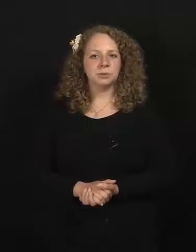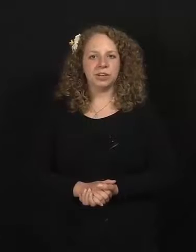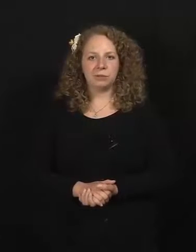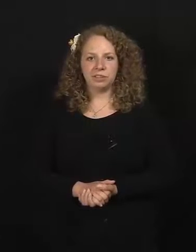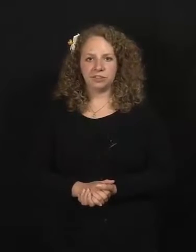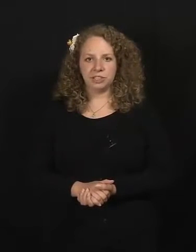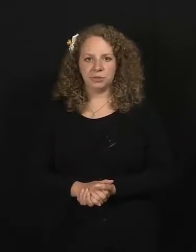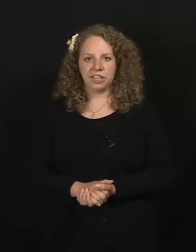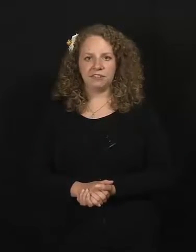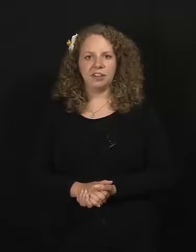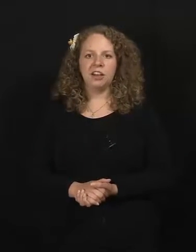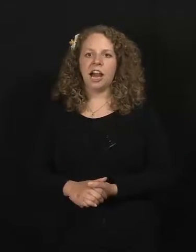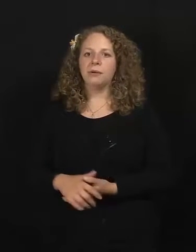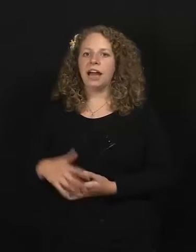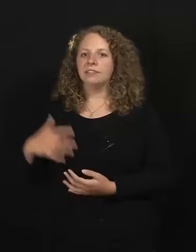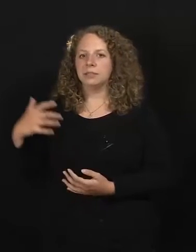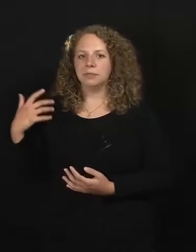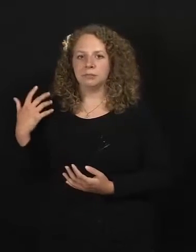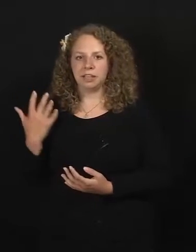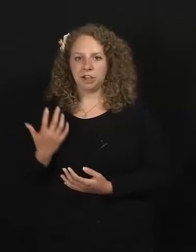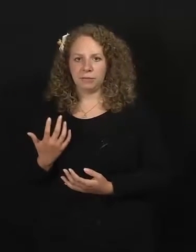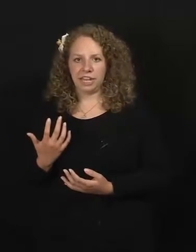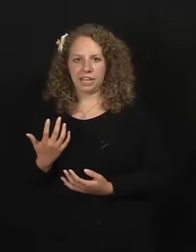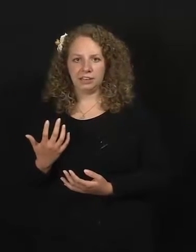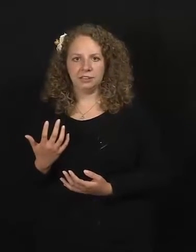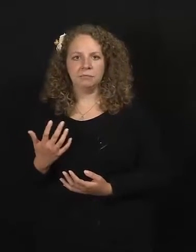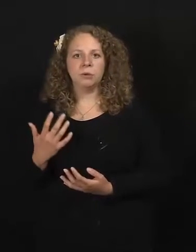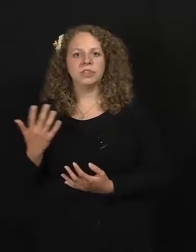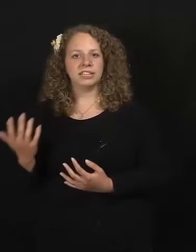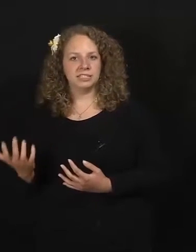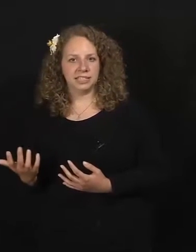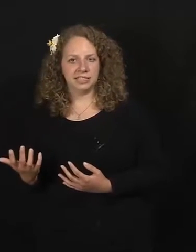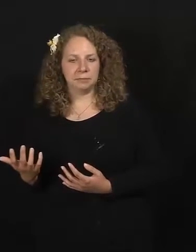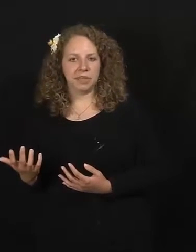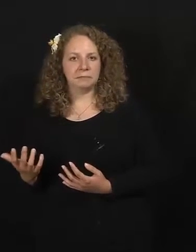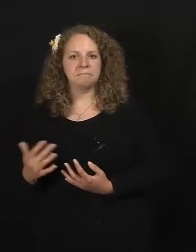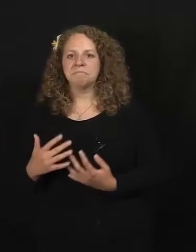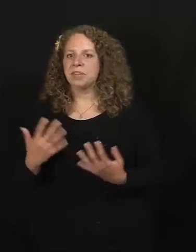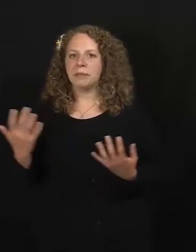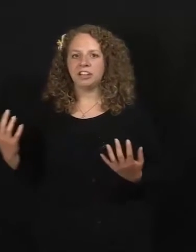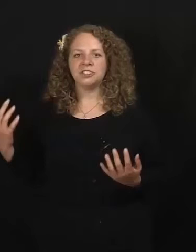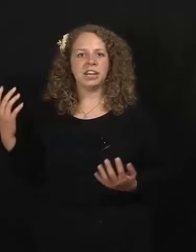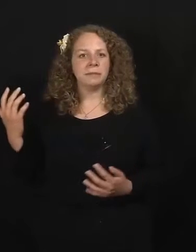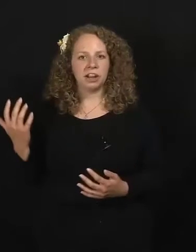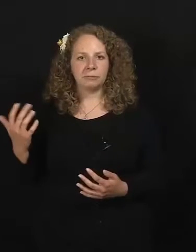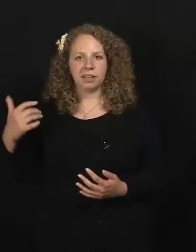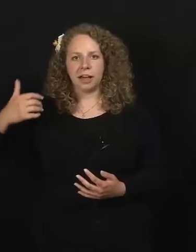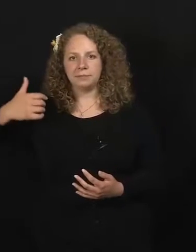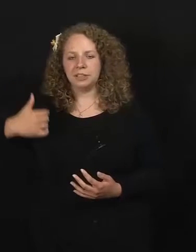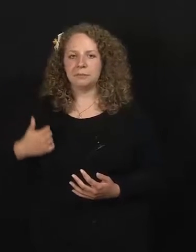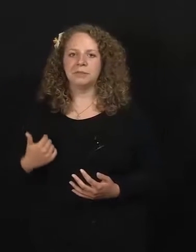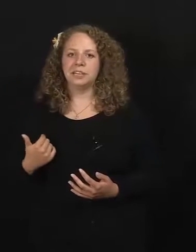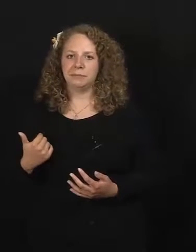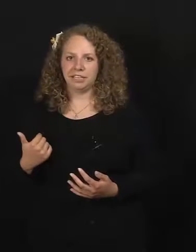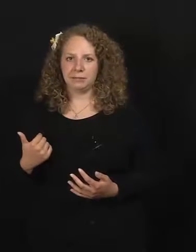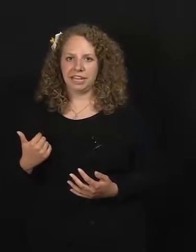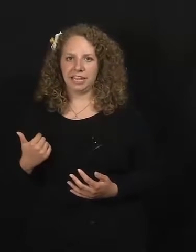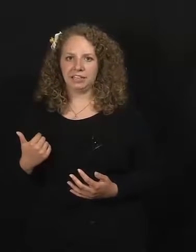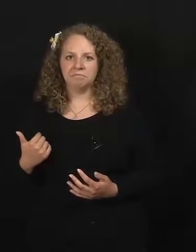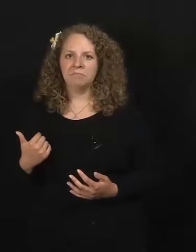when I am with friends who are deaf, I will have something in my dominant hand, but would like to say something. Imagine that I'm carrying my laptop in my dominant hand.